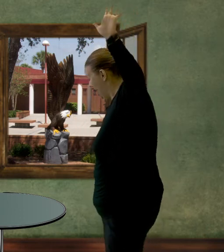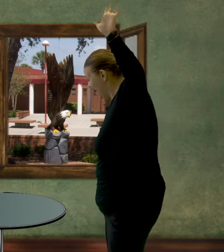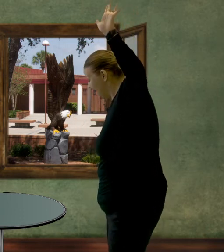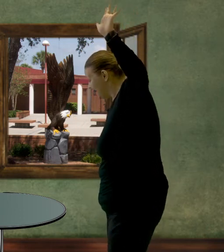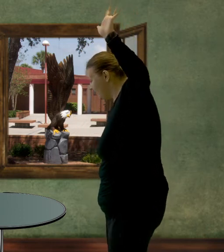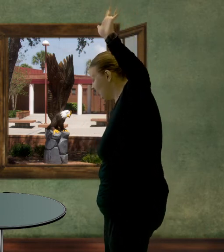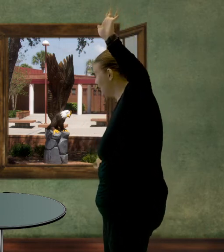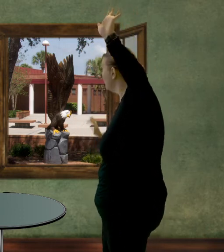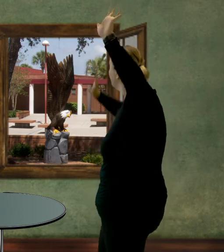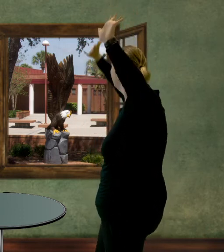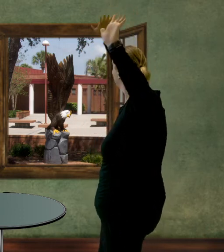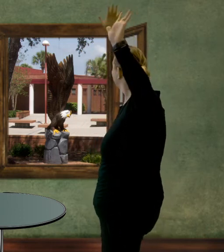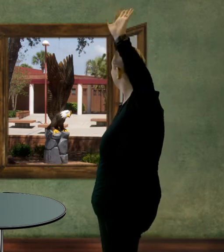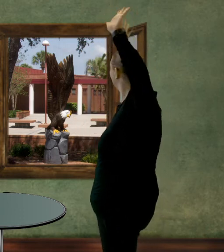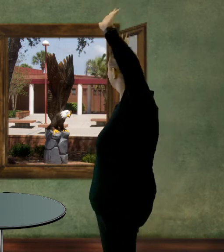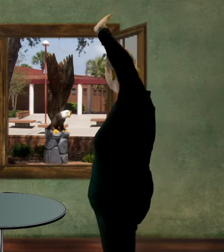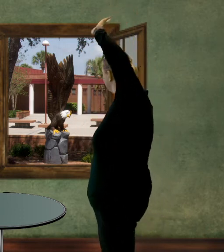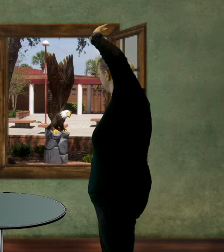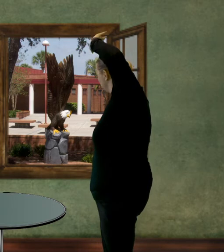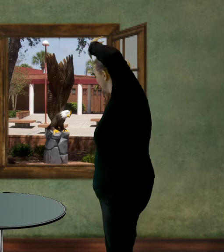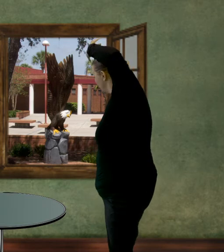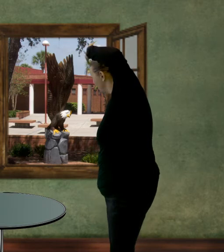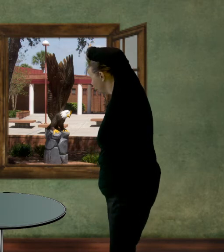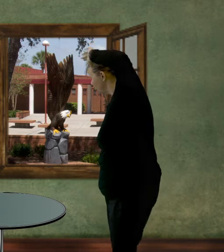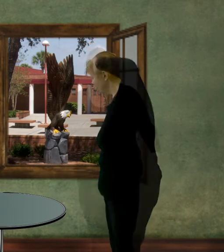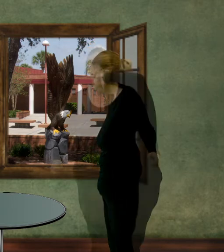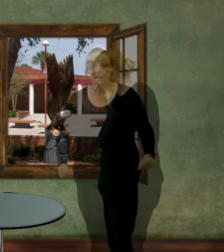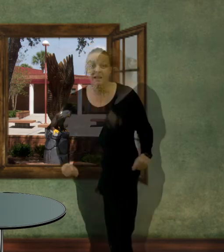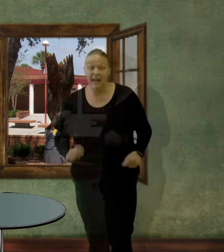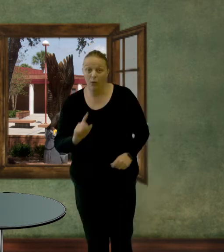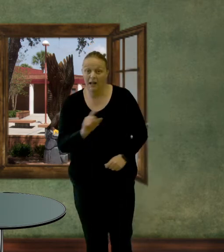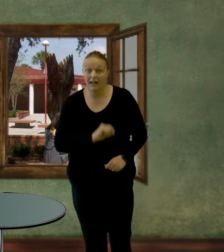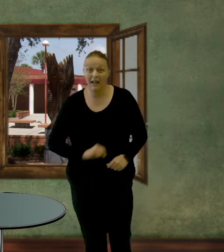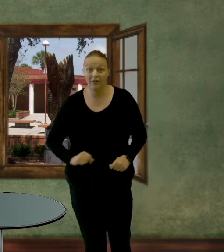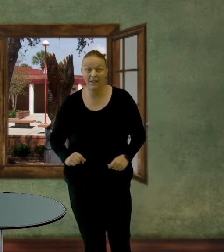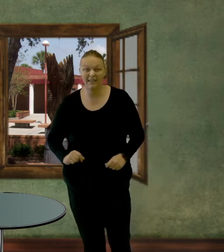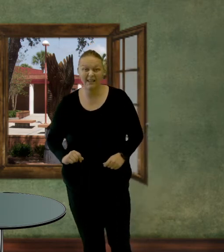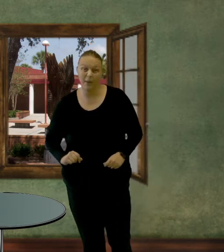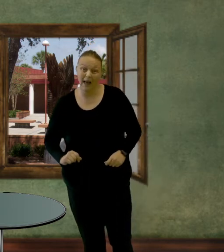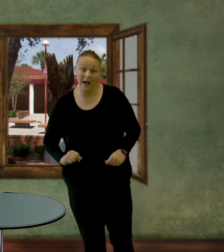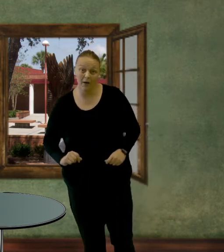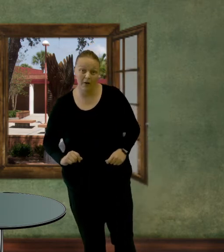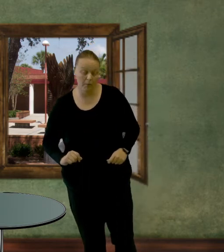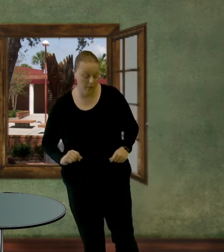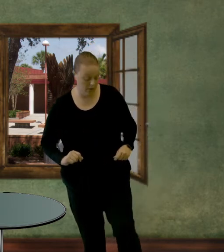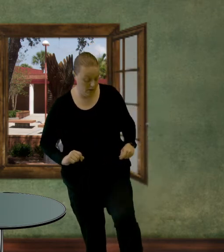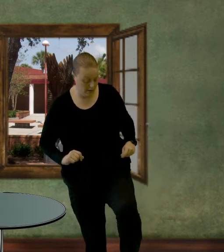And another step to where we started. Now we're going to carefully step out of our bubble.